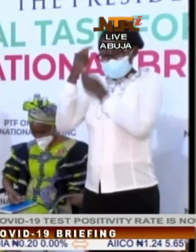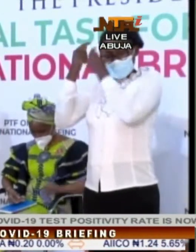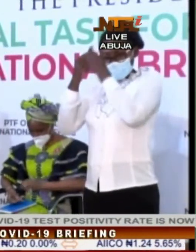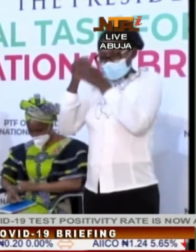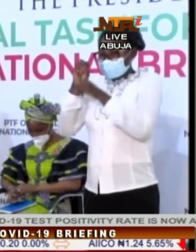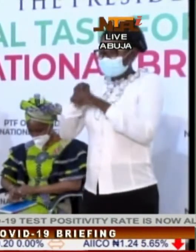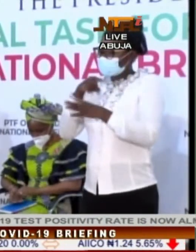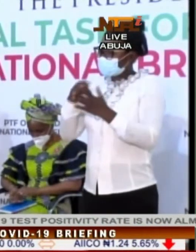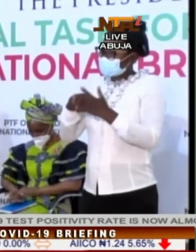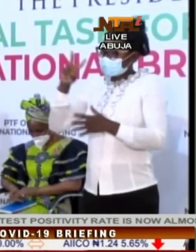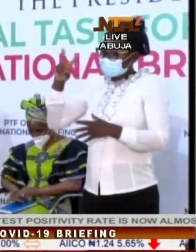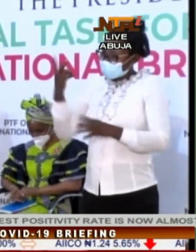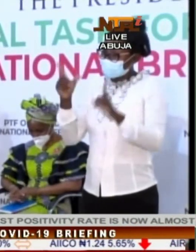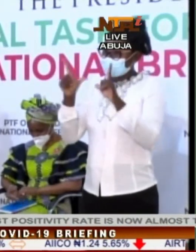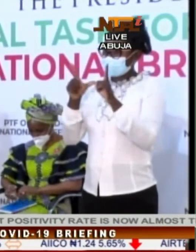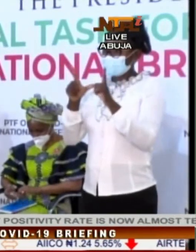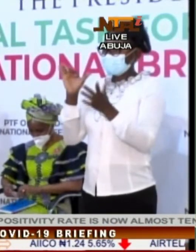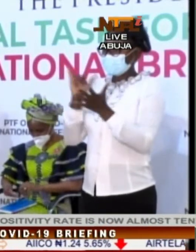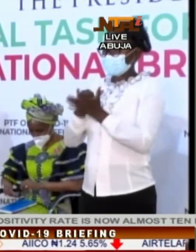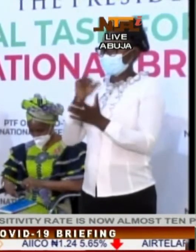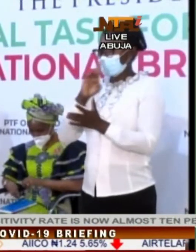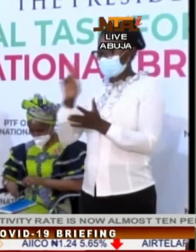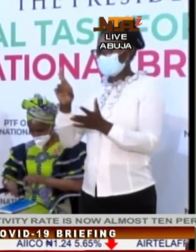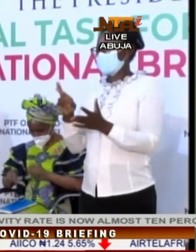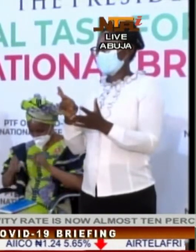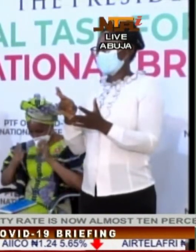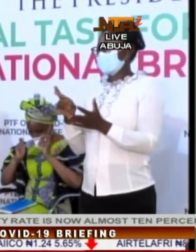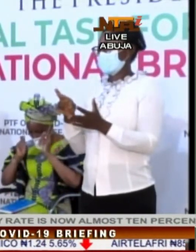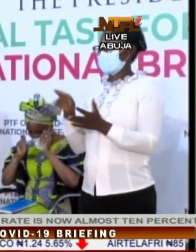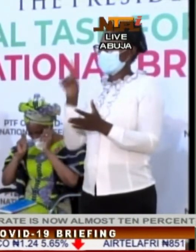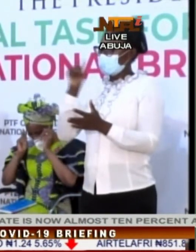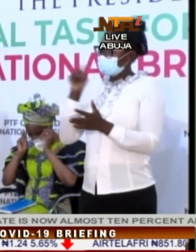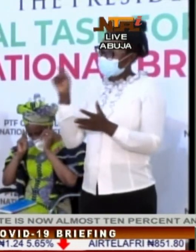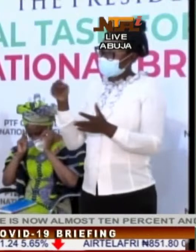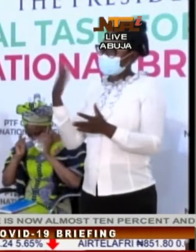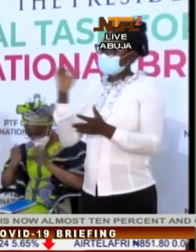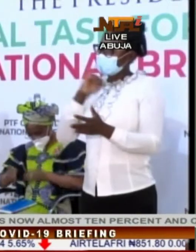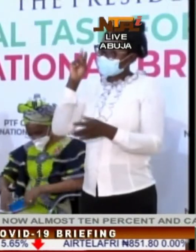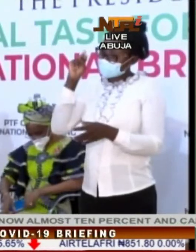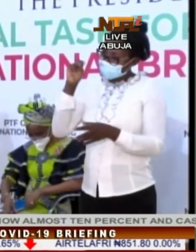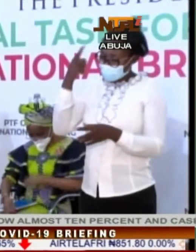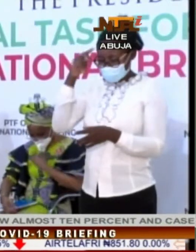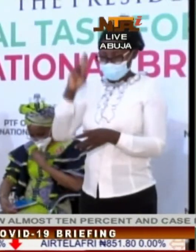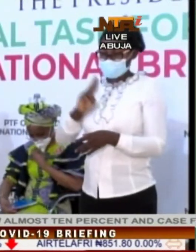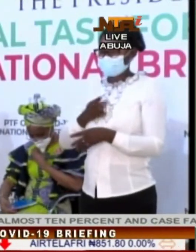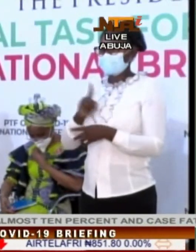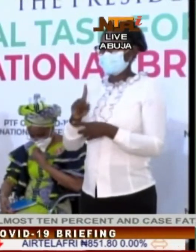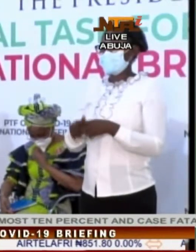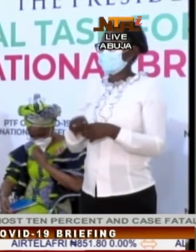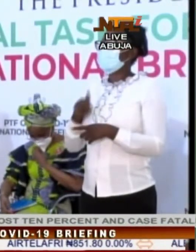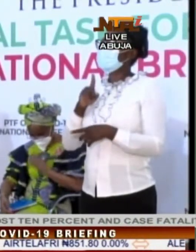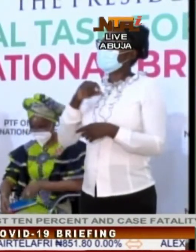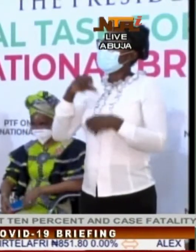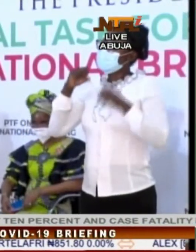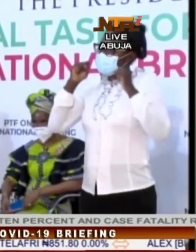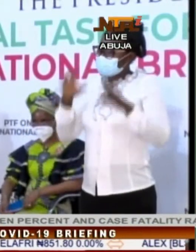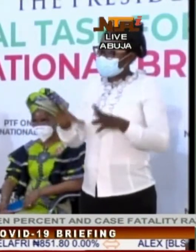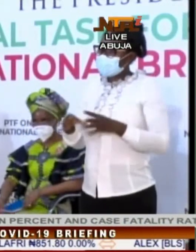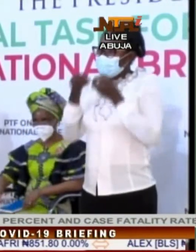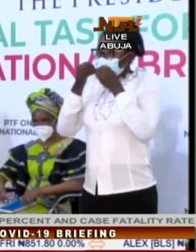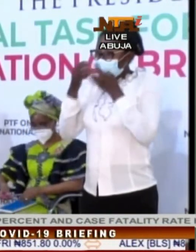second wave that we are into. There's therefore need for us to strictly adhere to